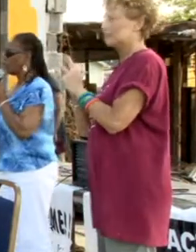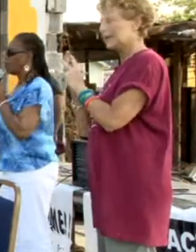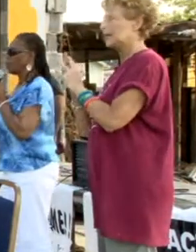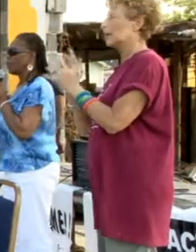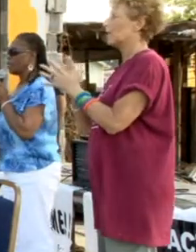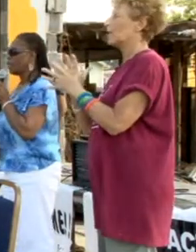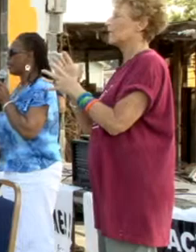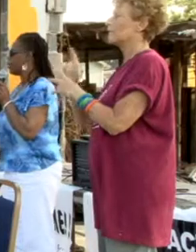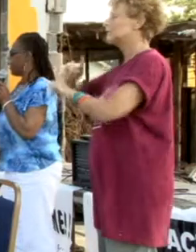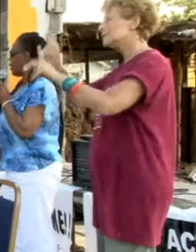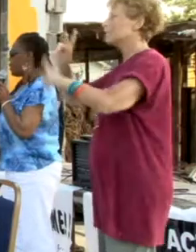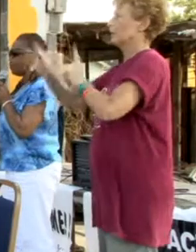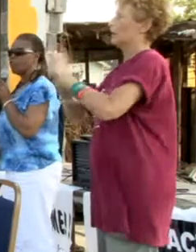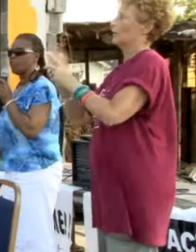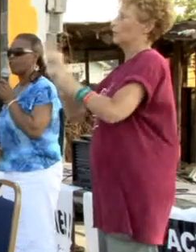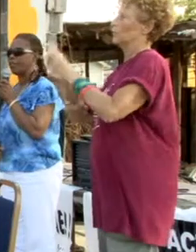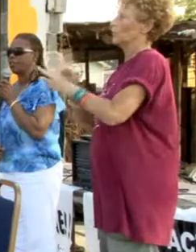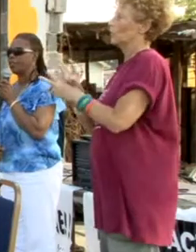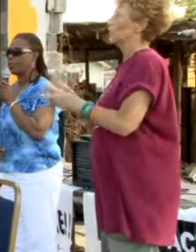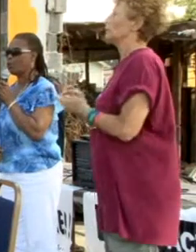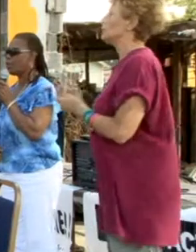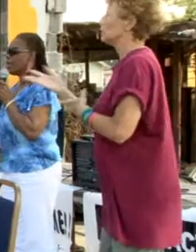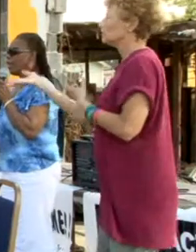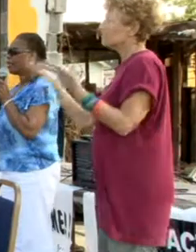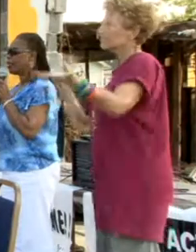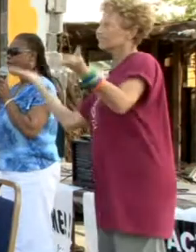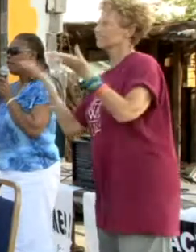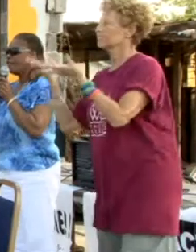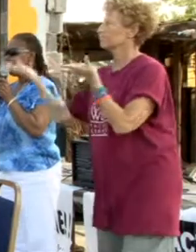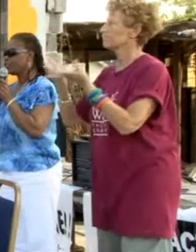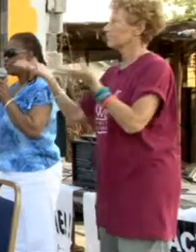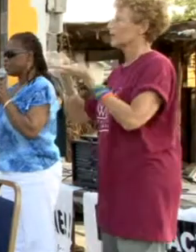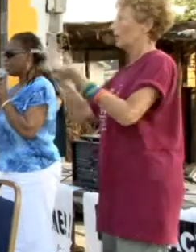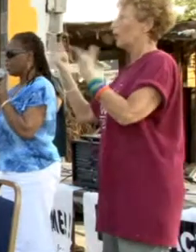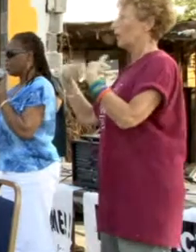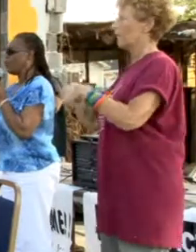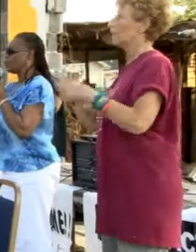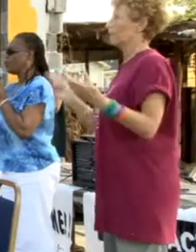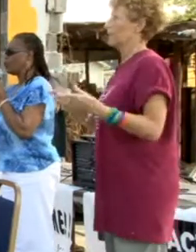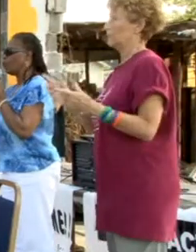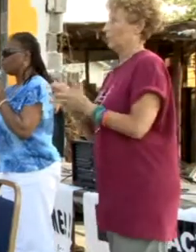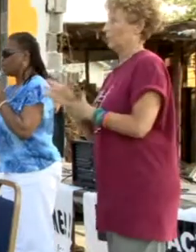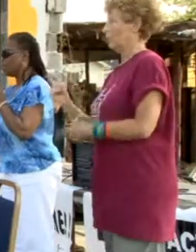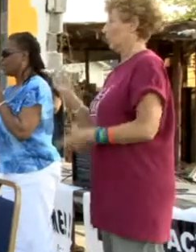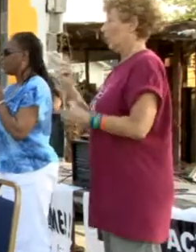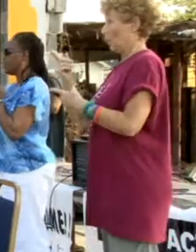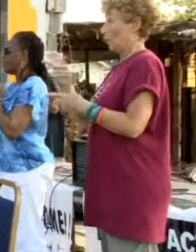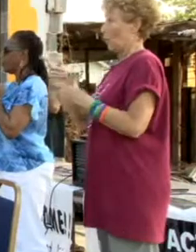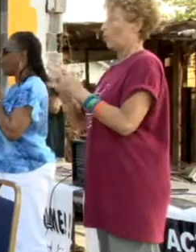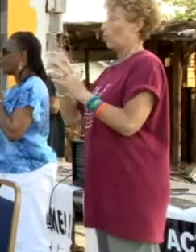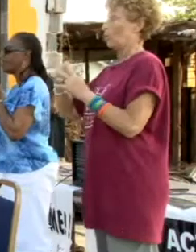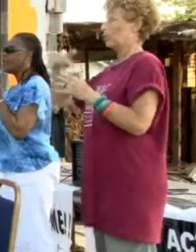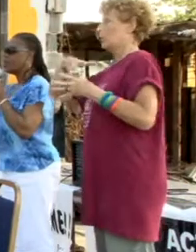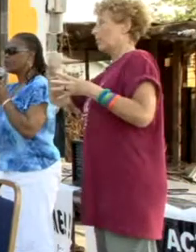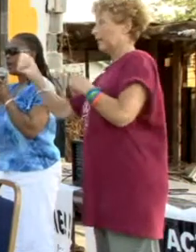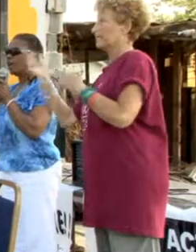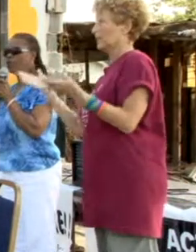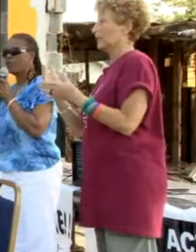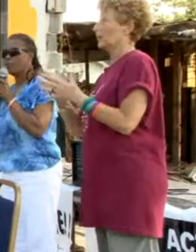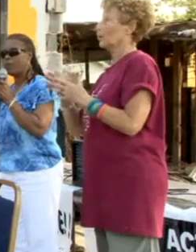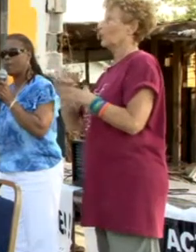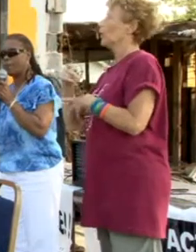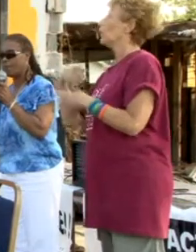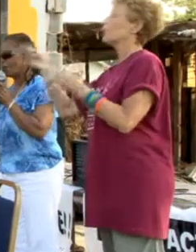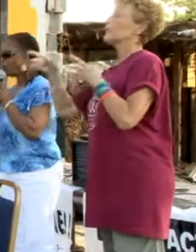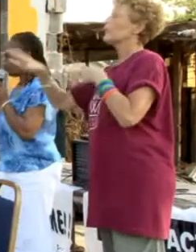talk to people, get them together, have them join us and come on. And I know this bus here, once you leave here and get on the route, is wherever